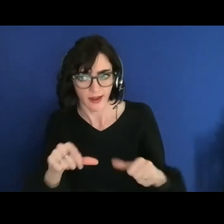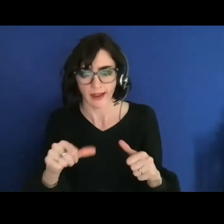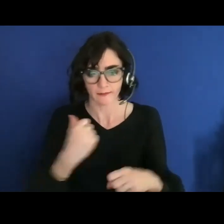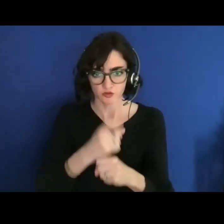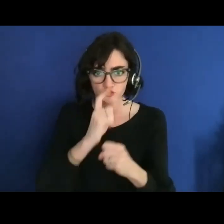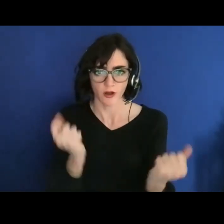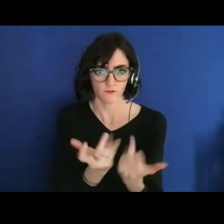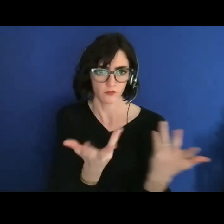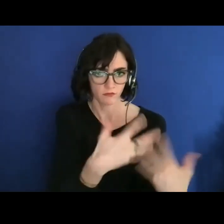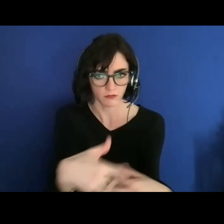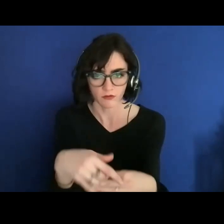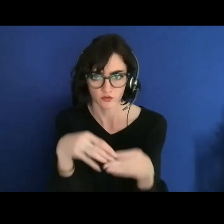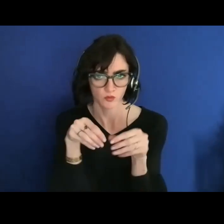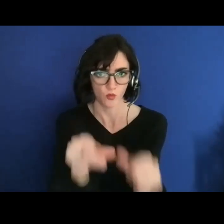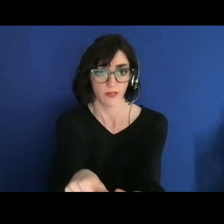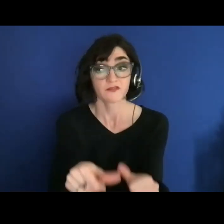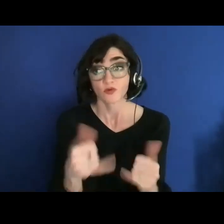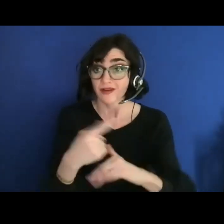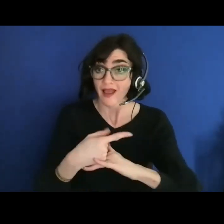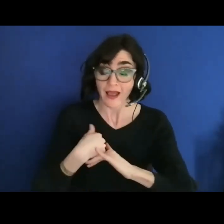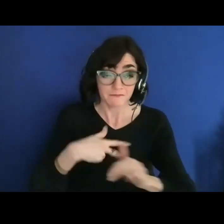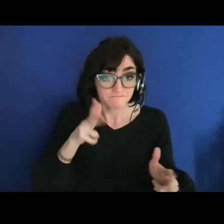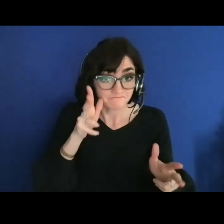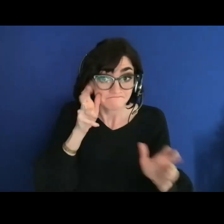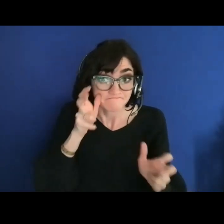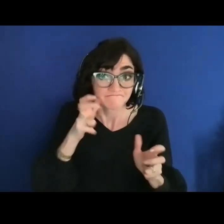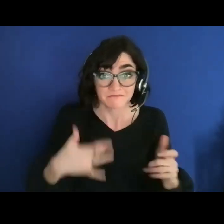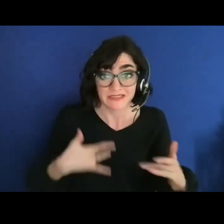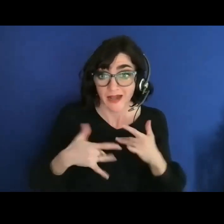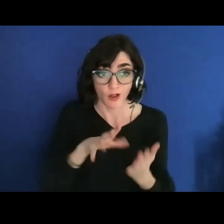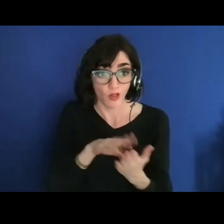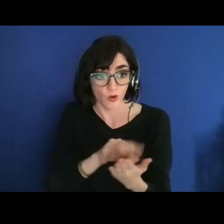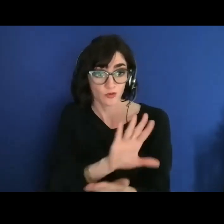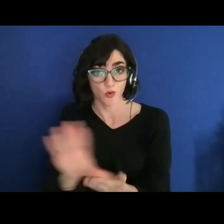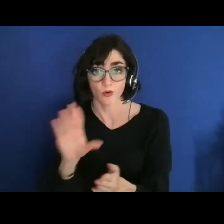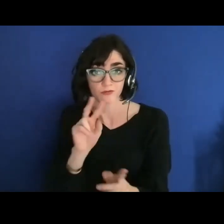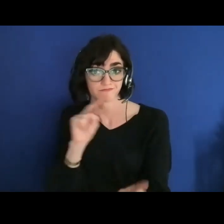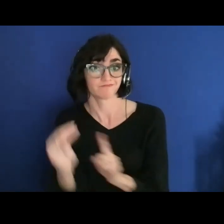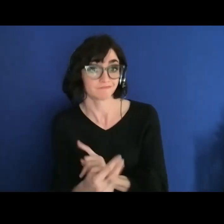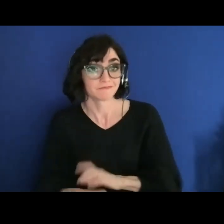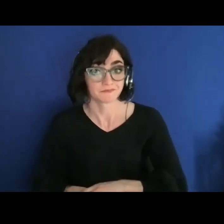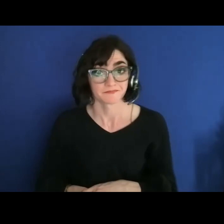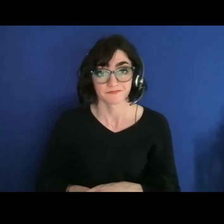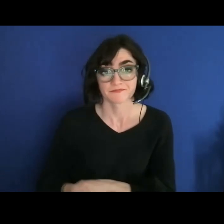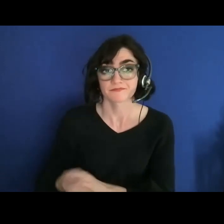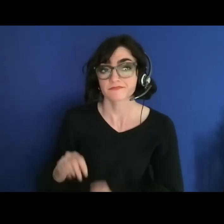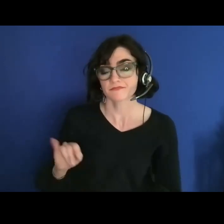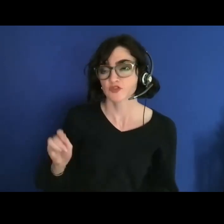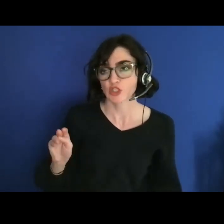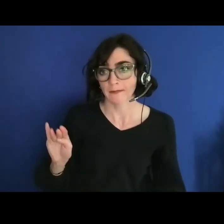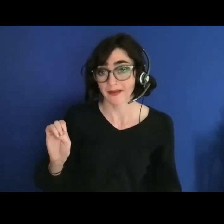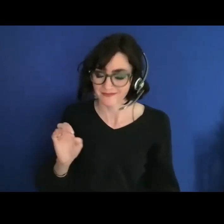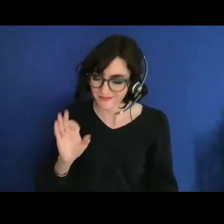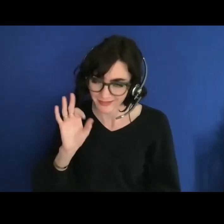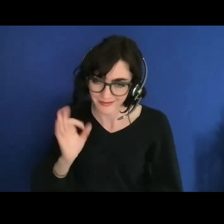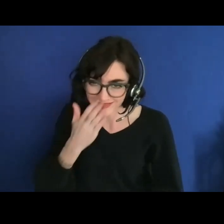today I'm excited to kind of listen and learn and hear the discussion. Thanks, Representative Orwell. I'll just add a few things to that and then